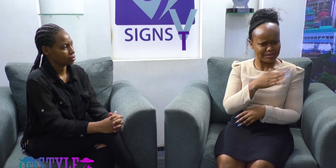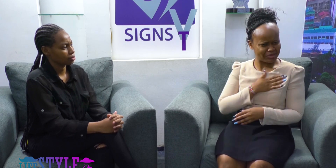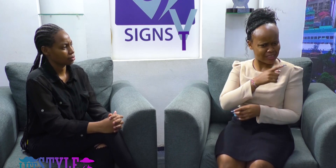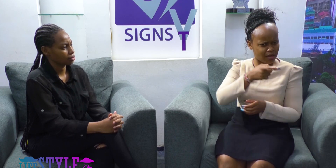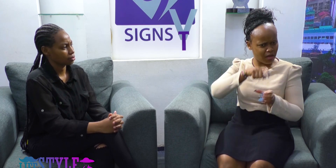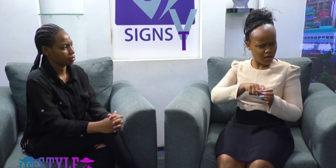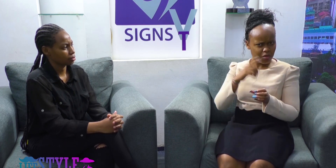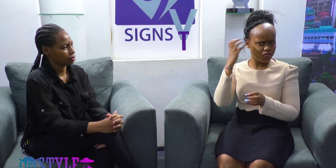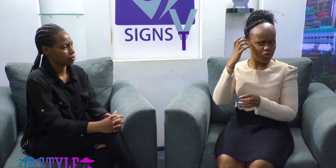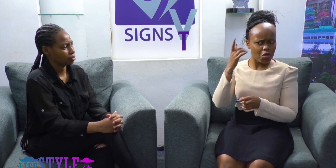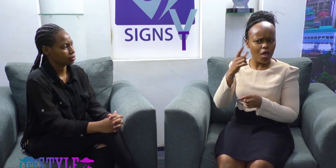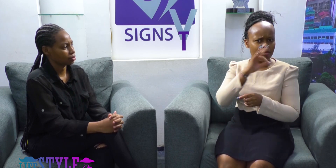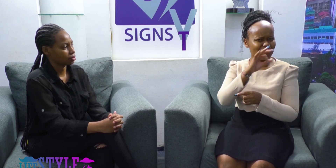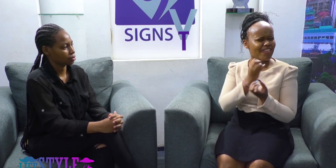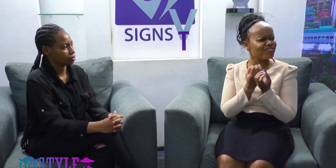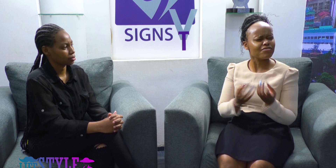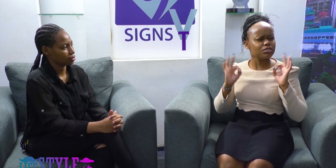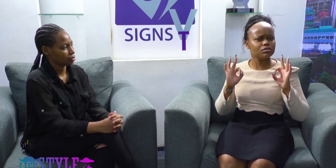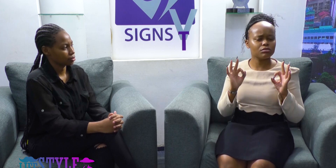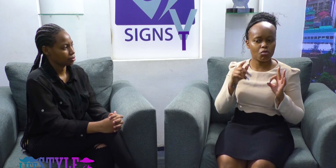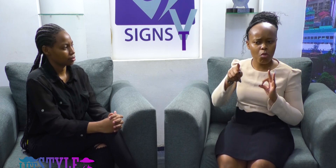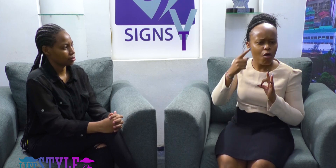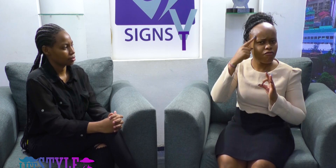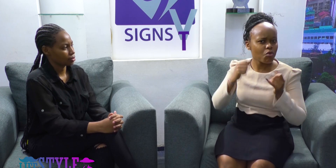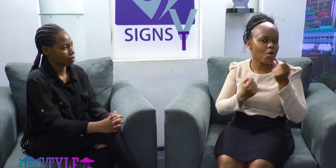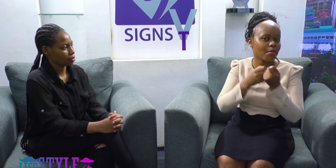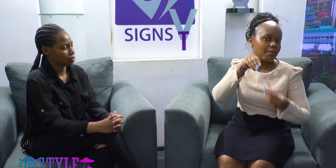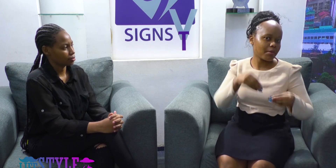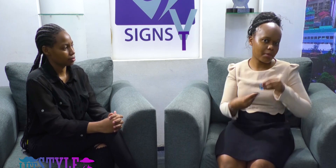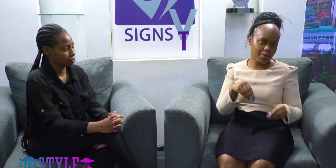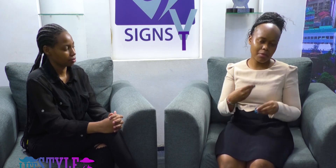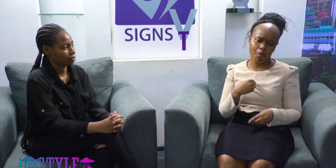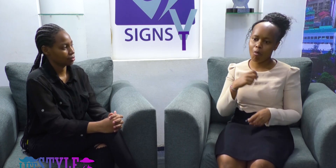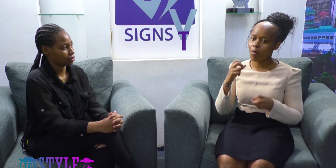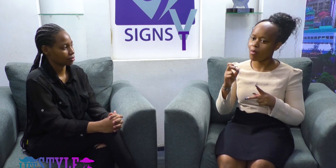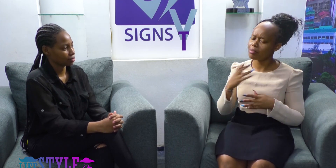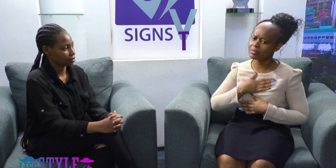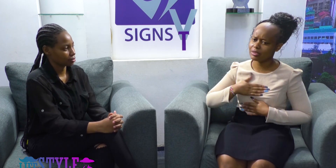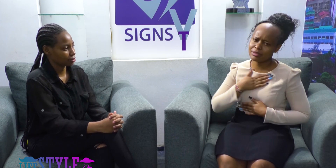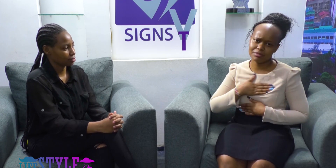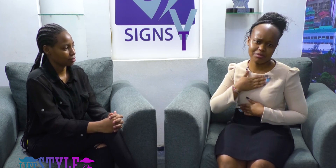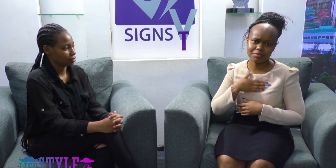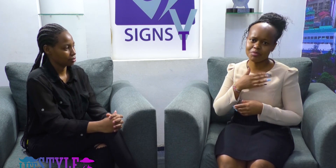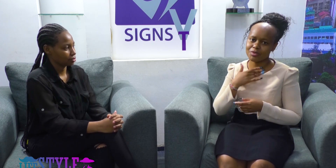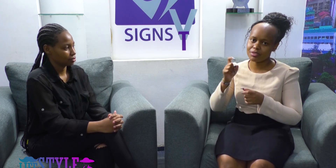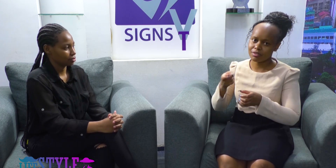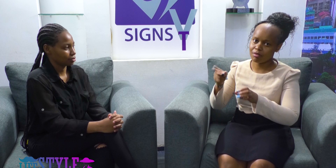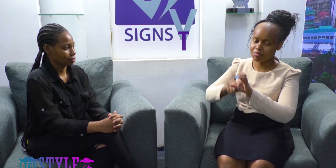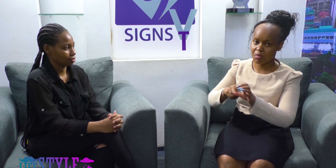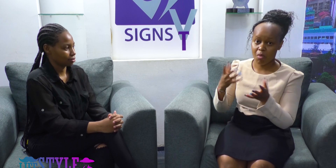asked me, have you joined any beauty college? Because we have one that is it's free, because it supports